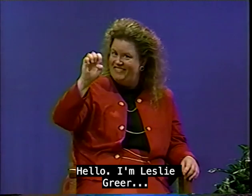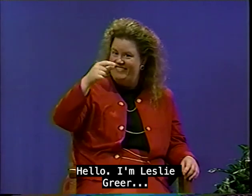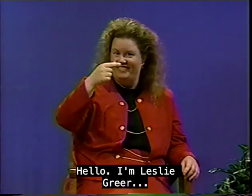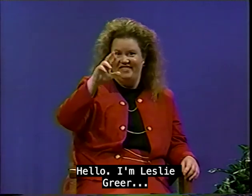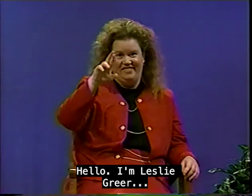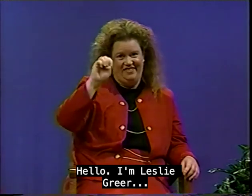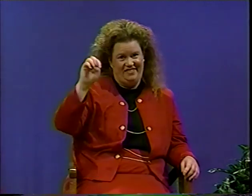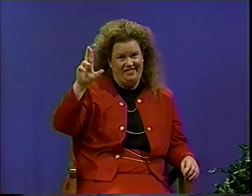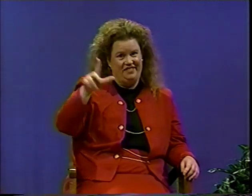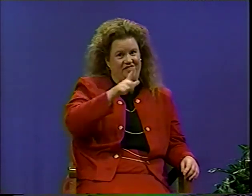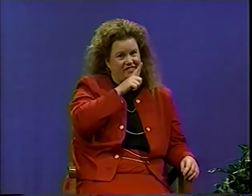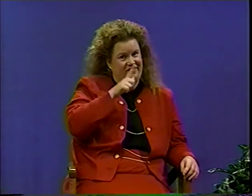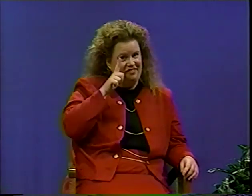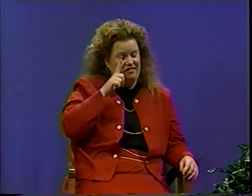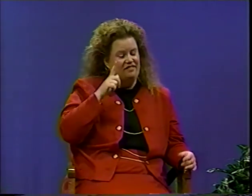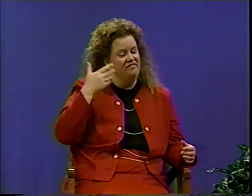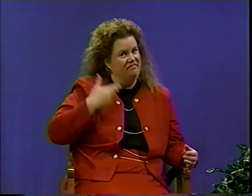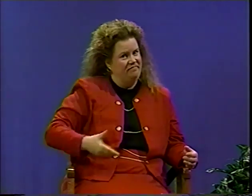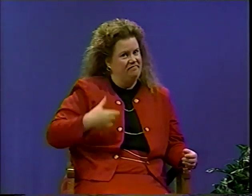I'm Leslie Greer,